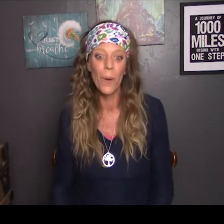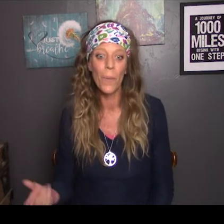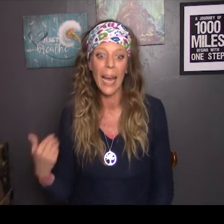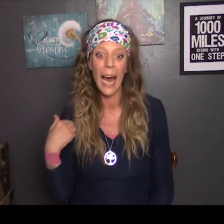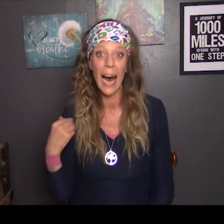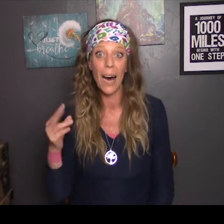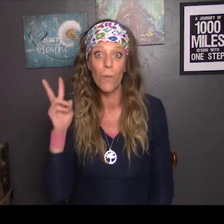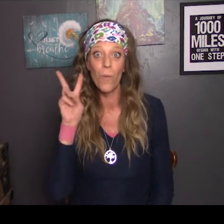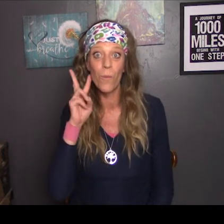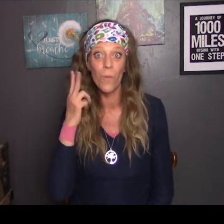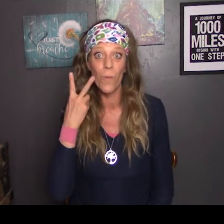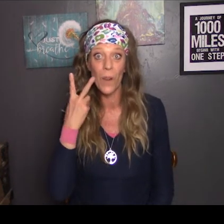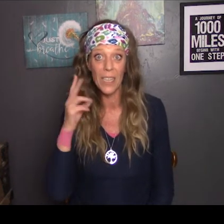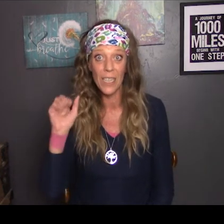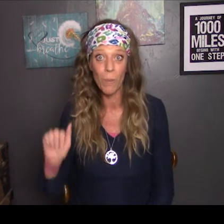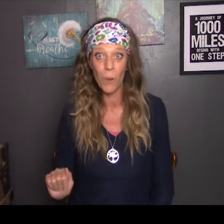We have vegetable,